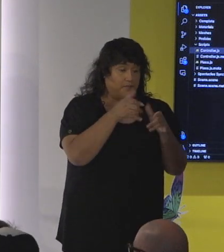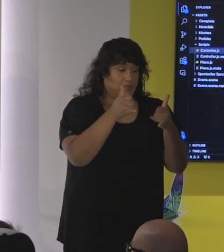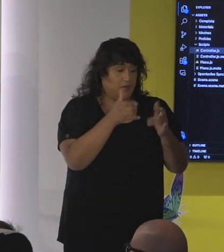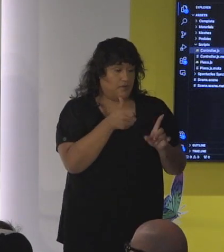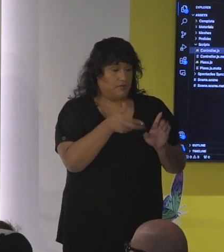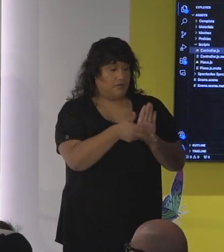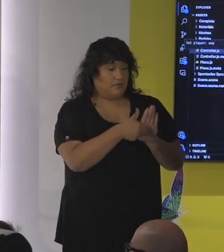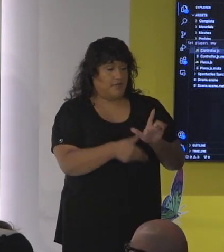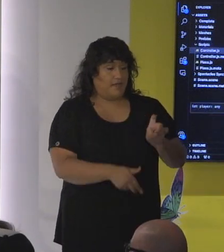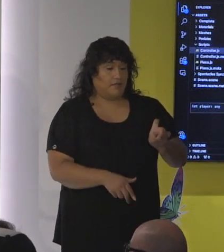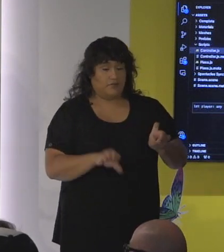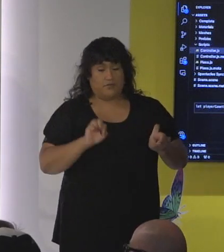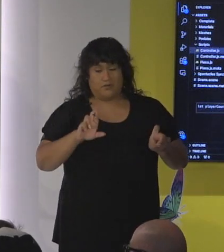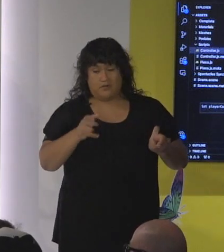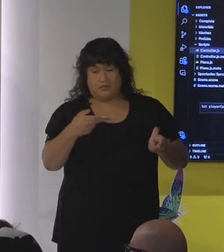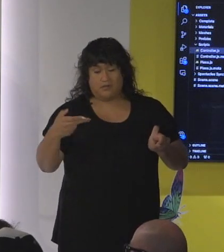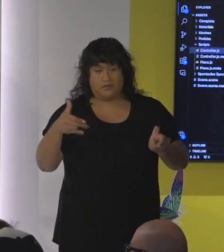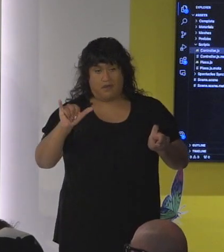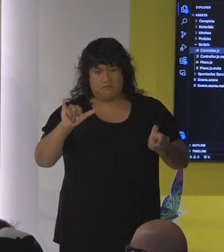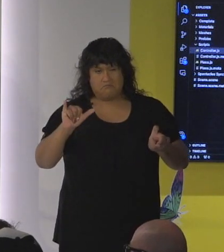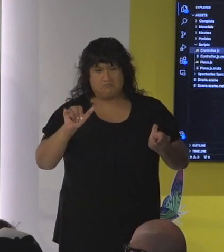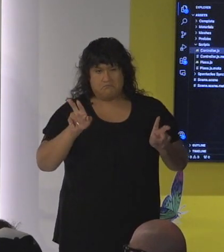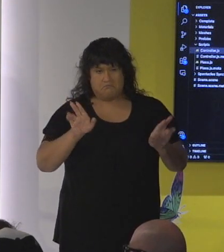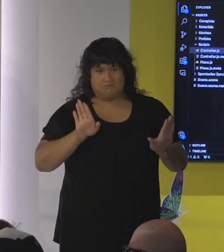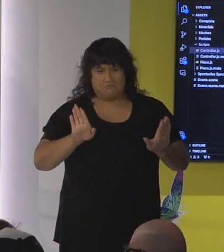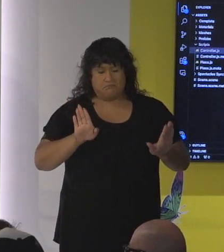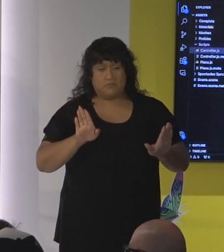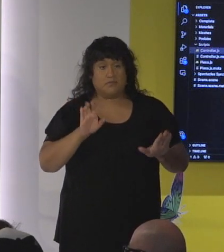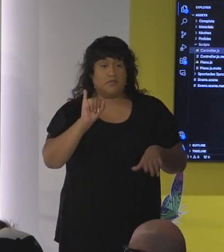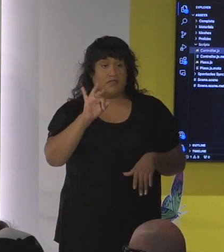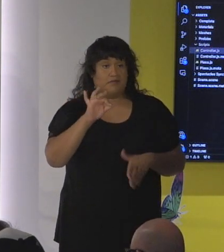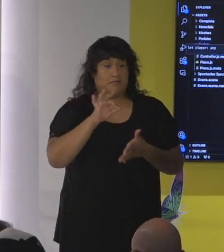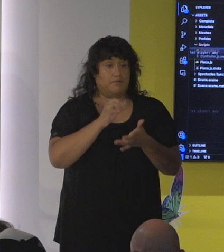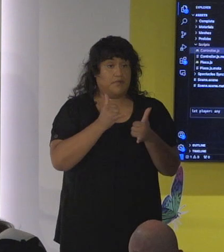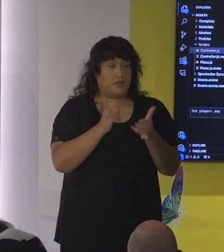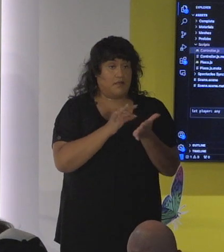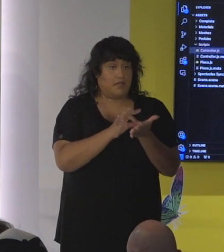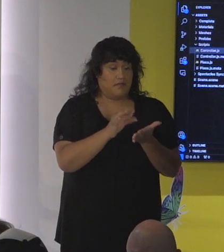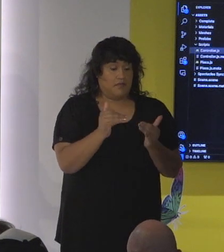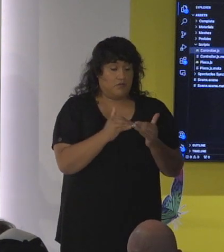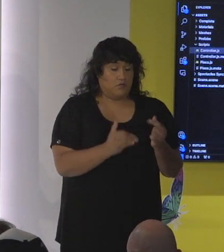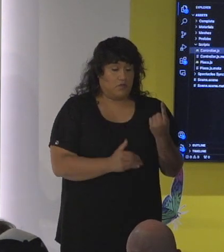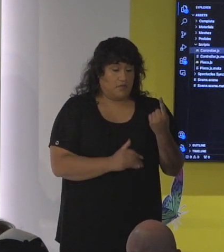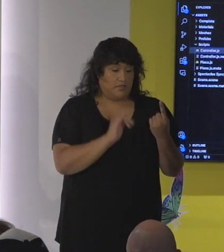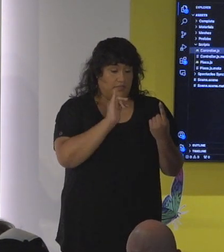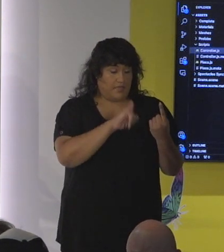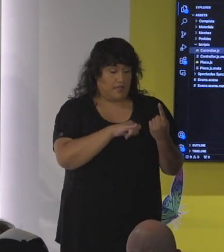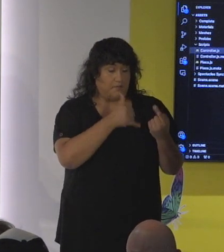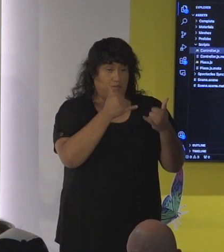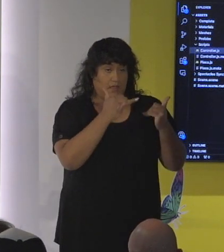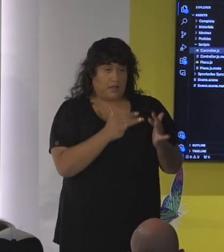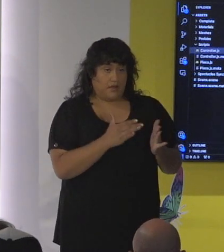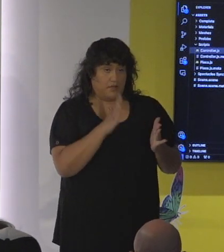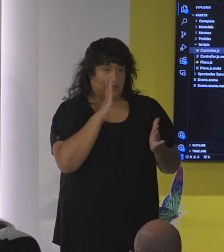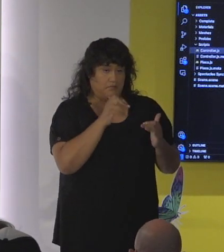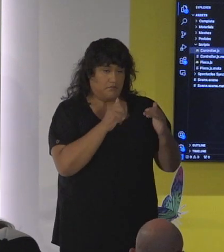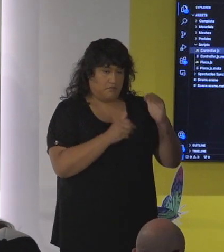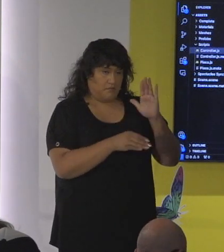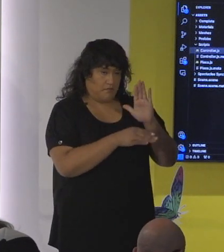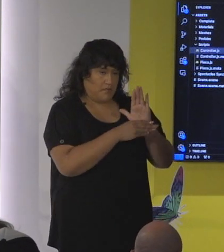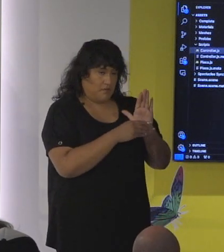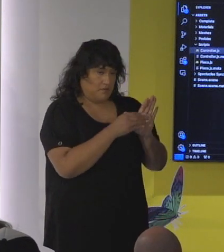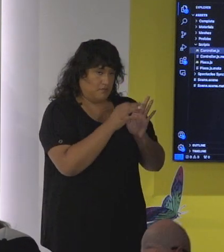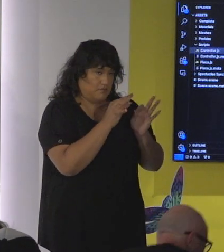O. So if player count equals 1, we're going to say that player, which I've defined a variable up at the